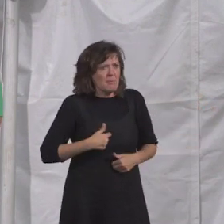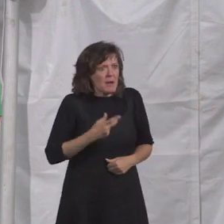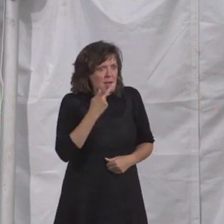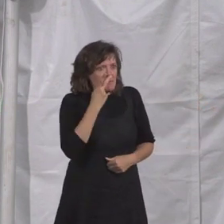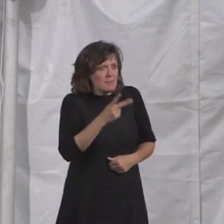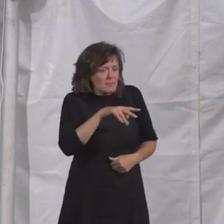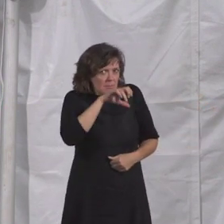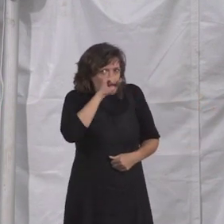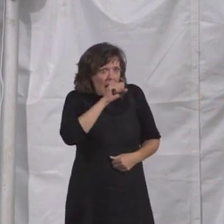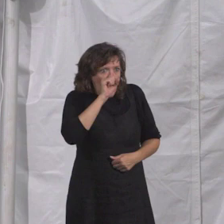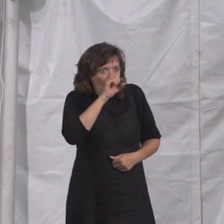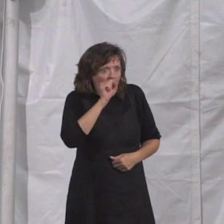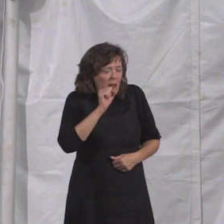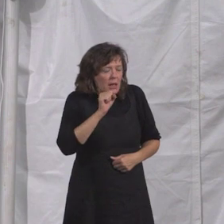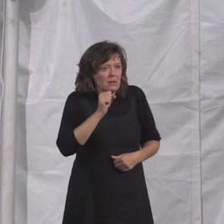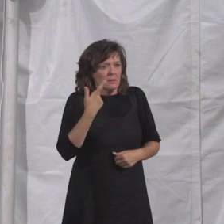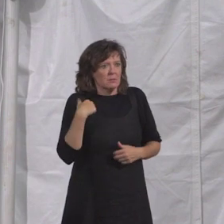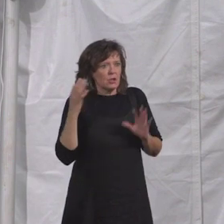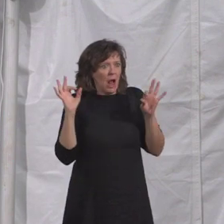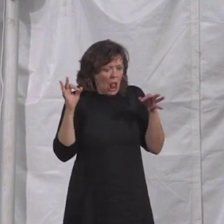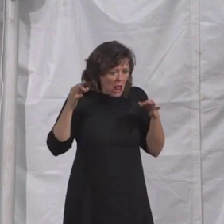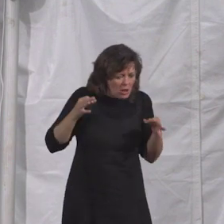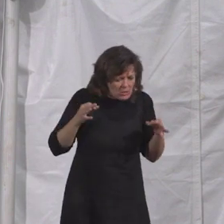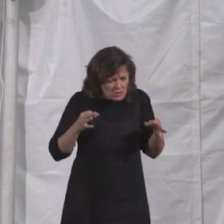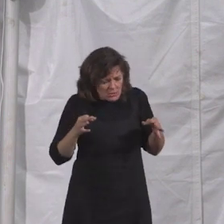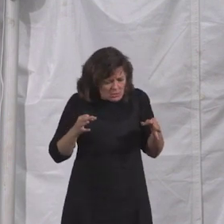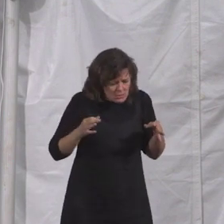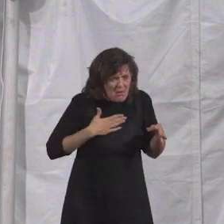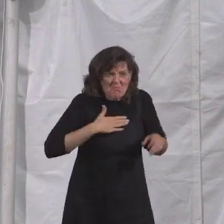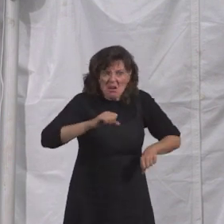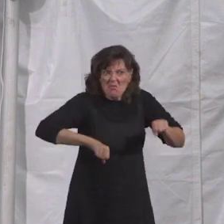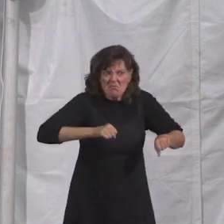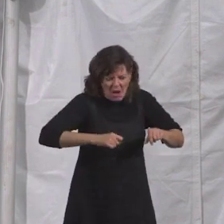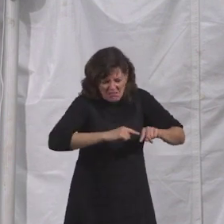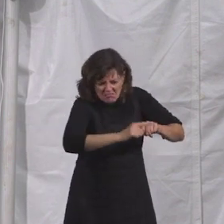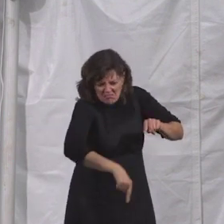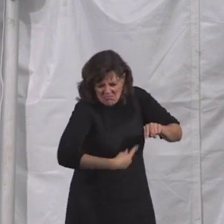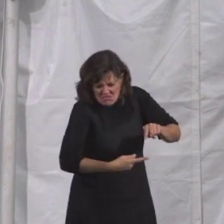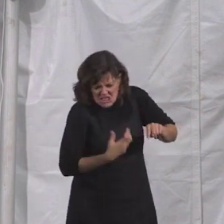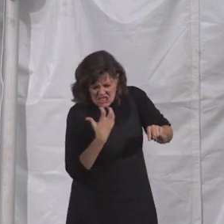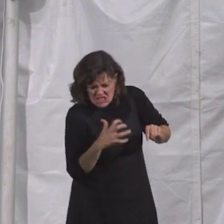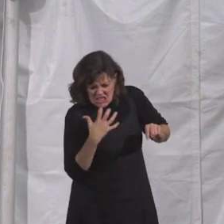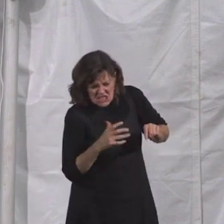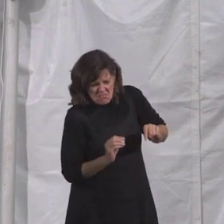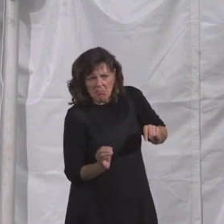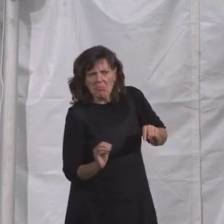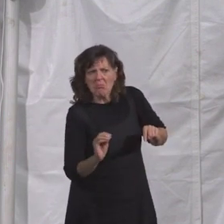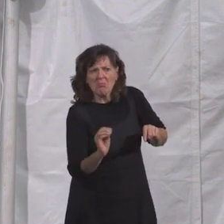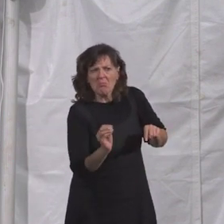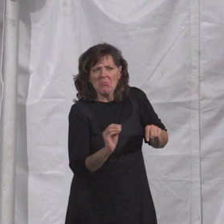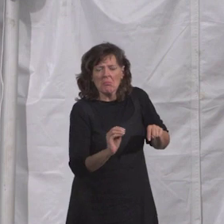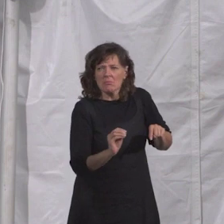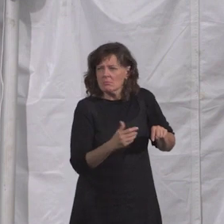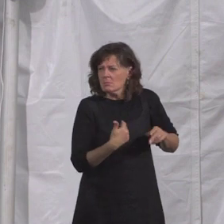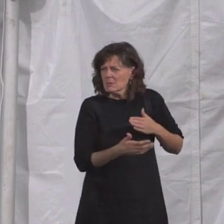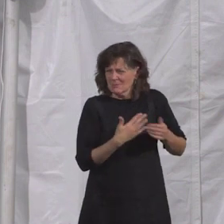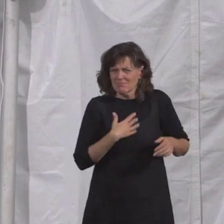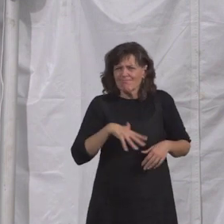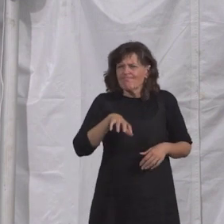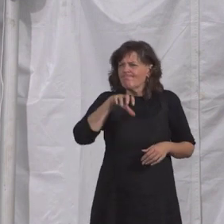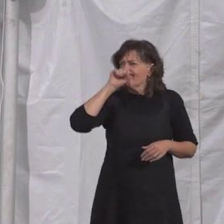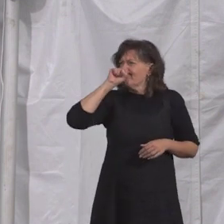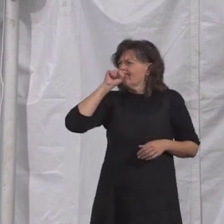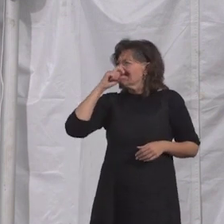was on fire. And it didn't even seem to be hot. There was no sign of any heat at all, but I could still smell